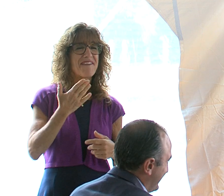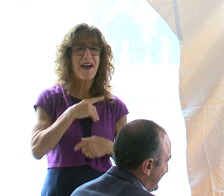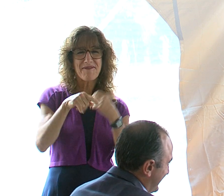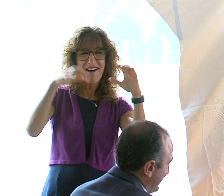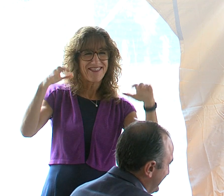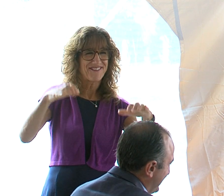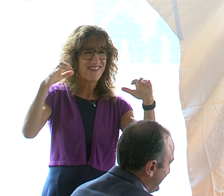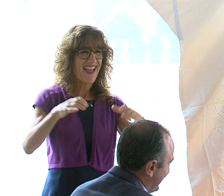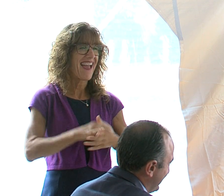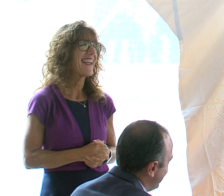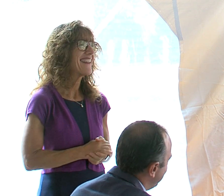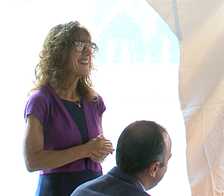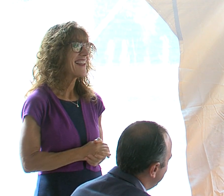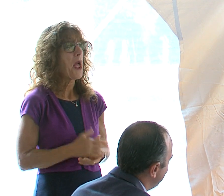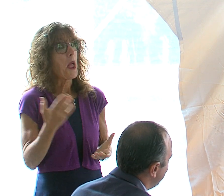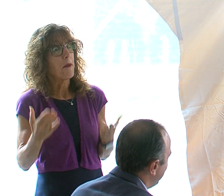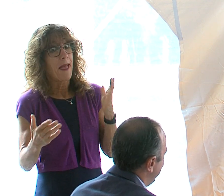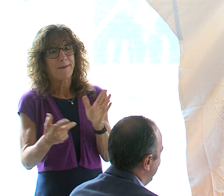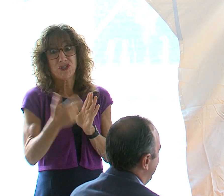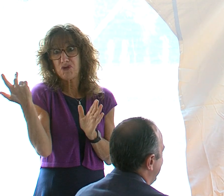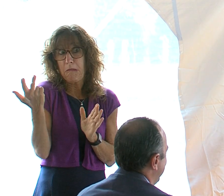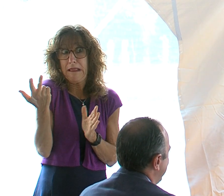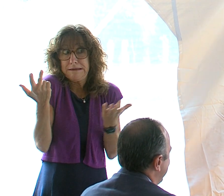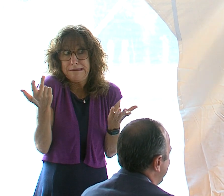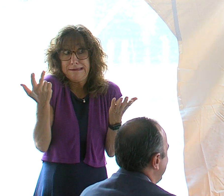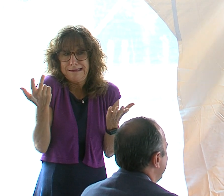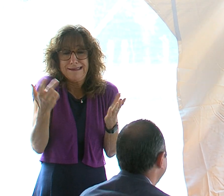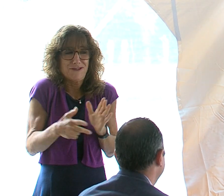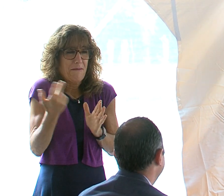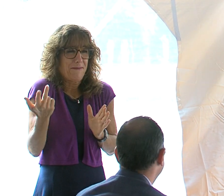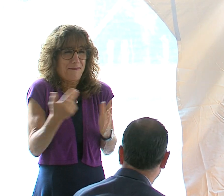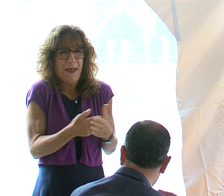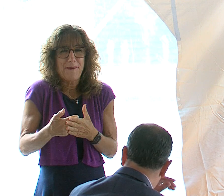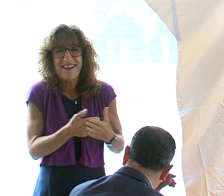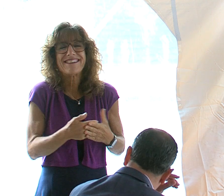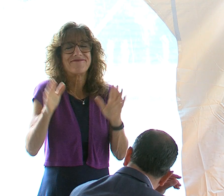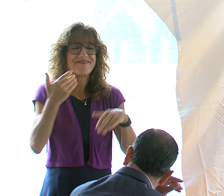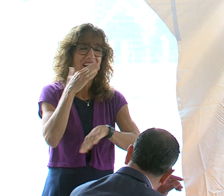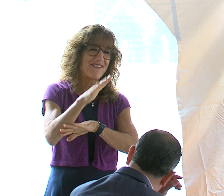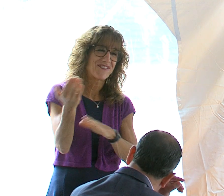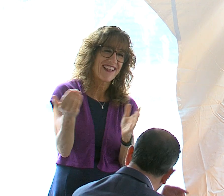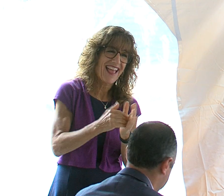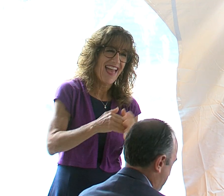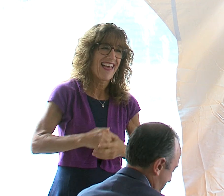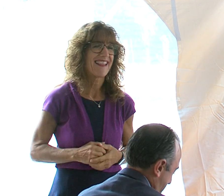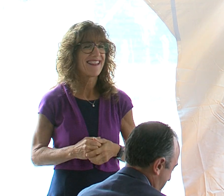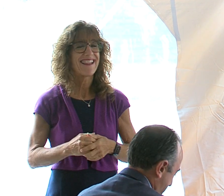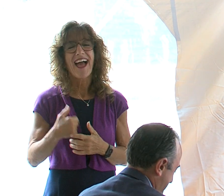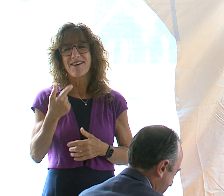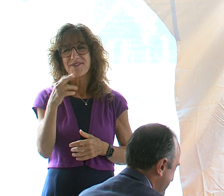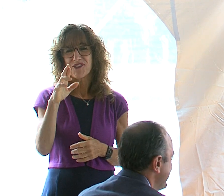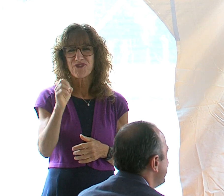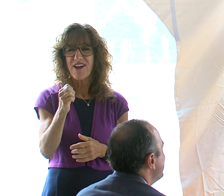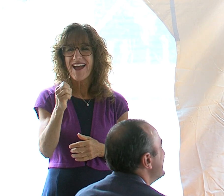rain. I don't know, maybe triplets. And so good afternoon again. I'm Greg Hare, and